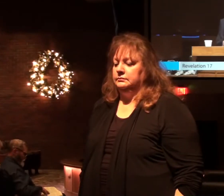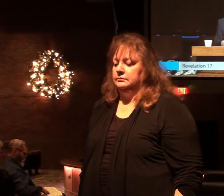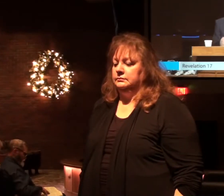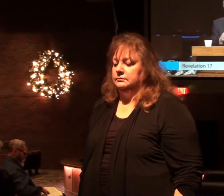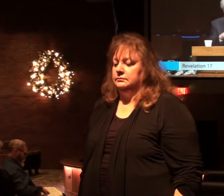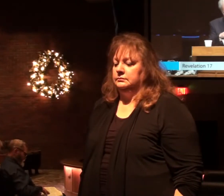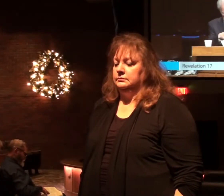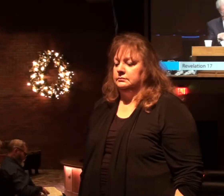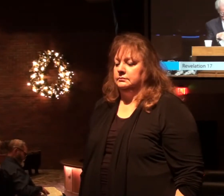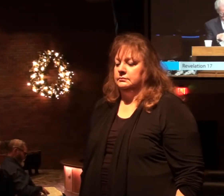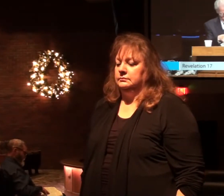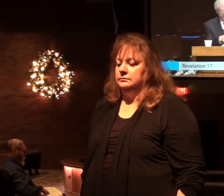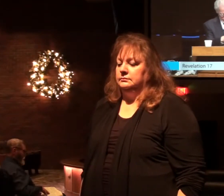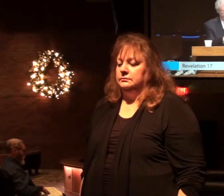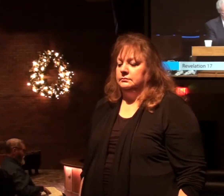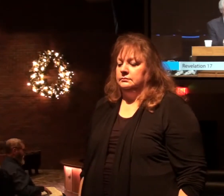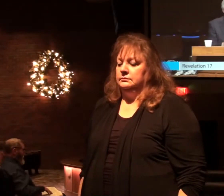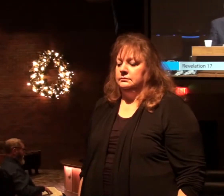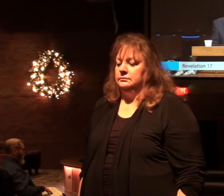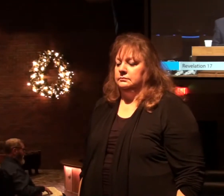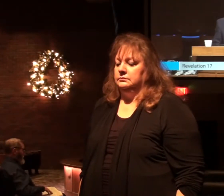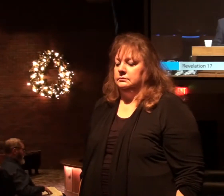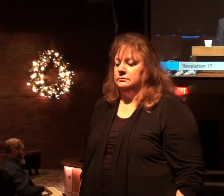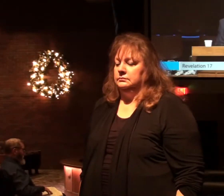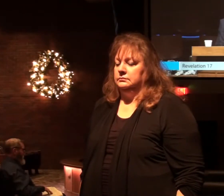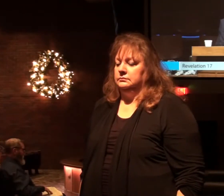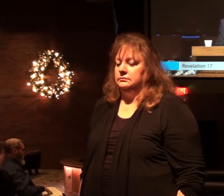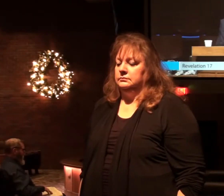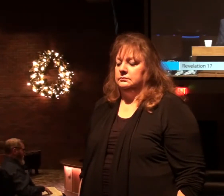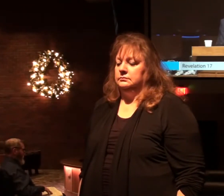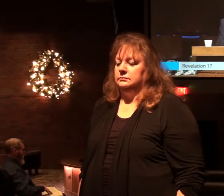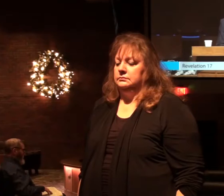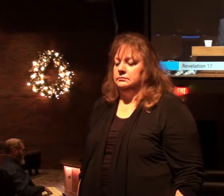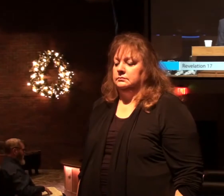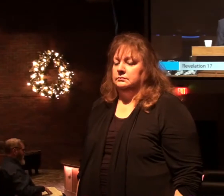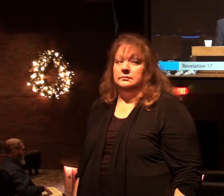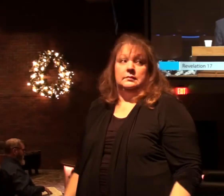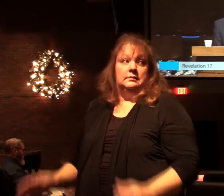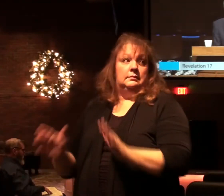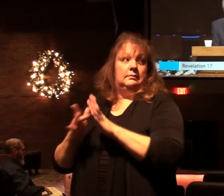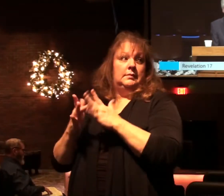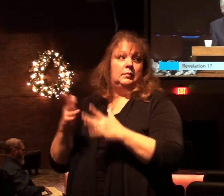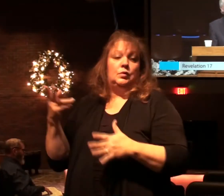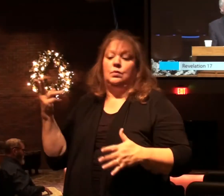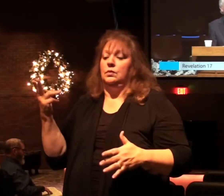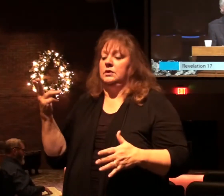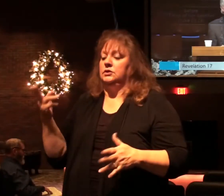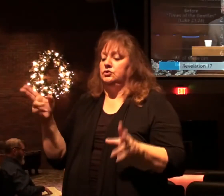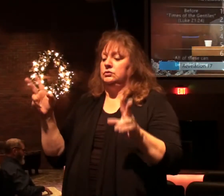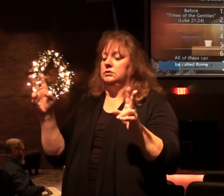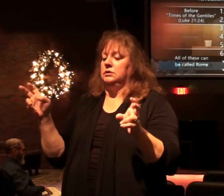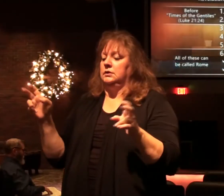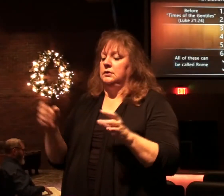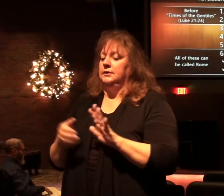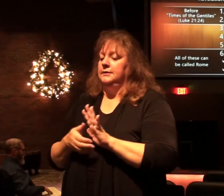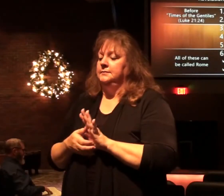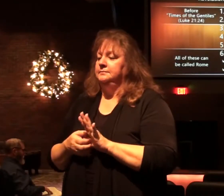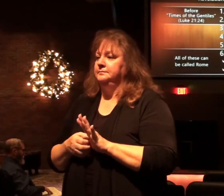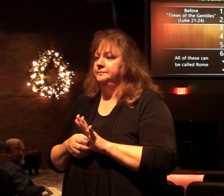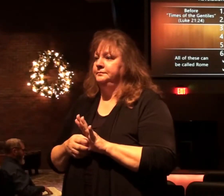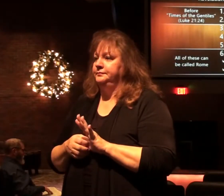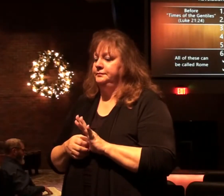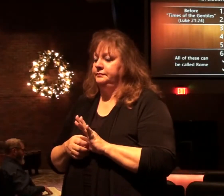and you can put up that major empires in biblical history as a title in here, because these